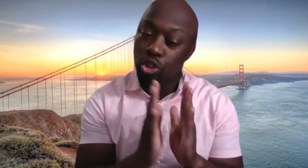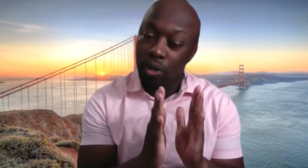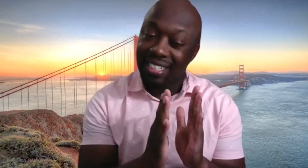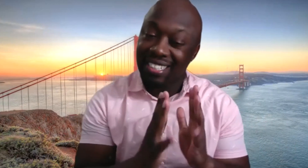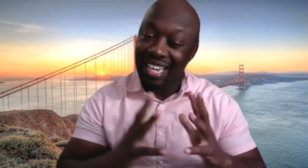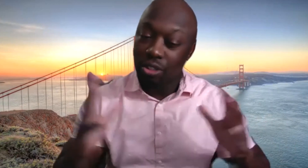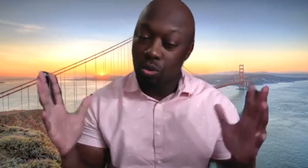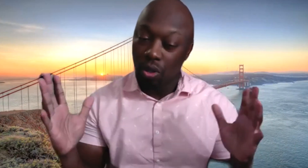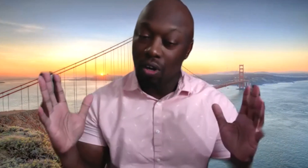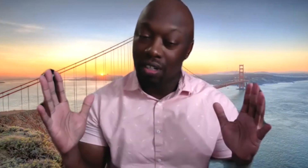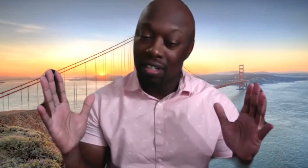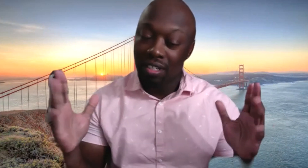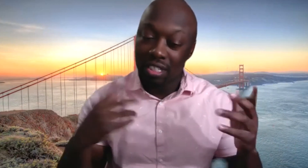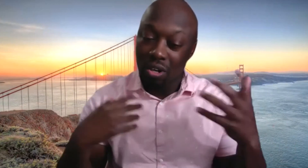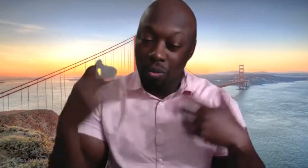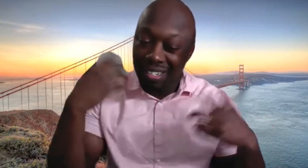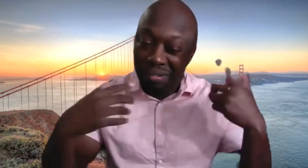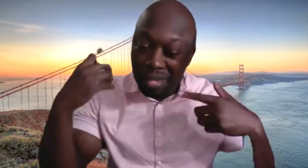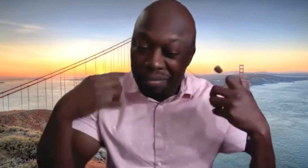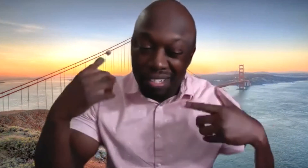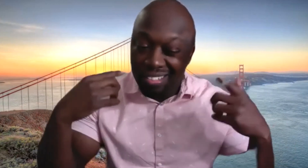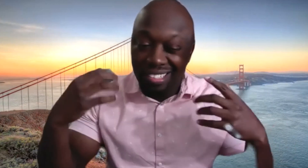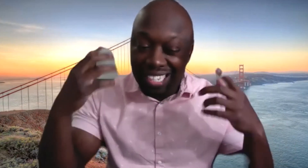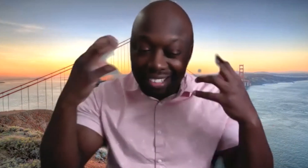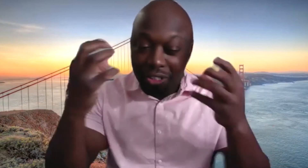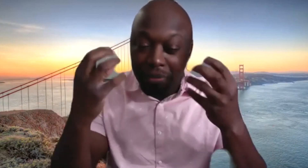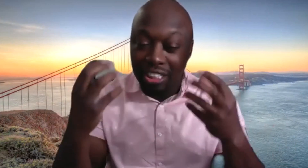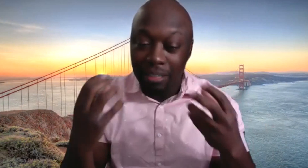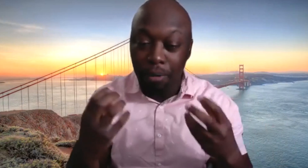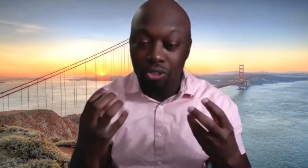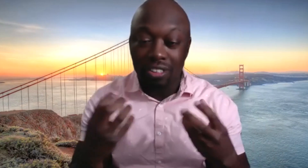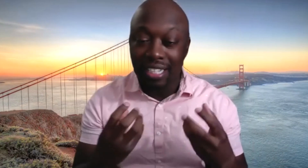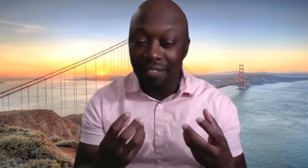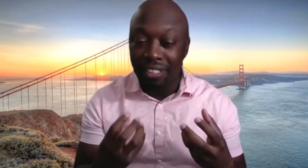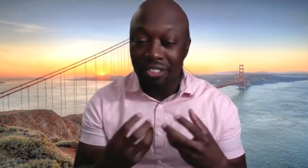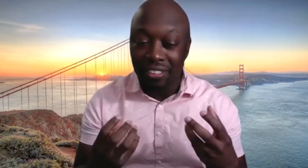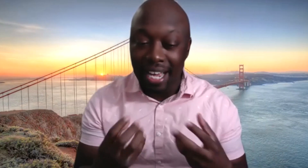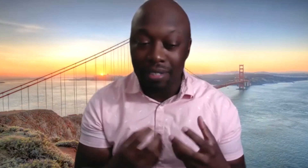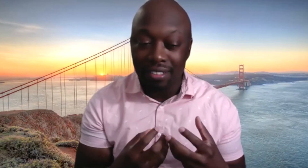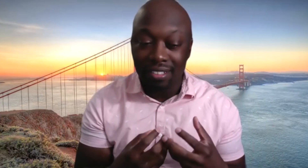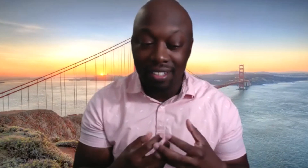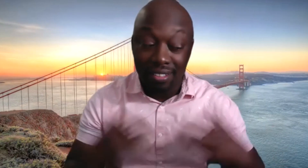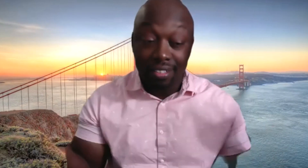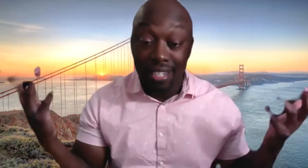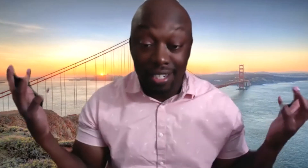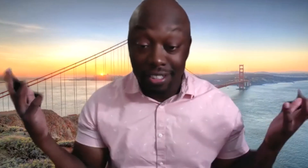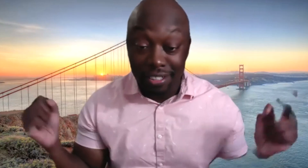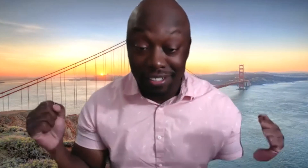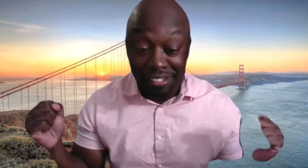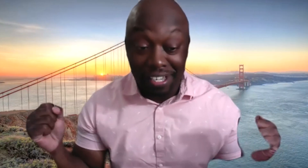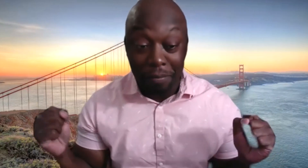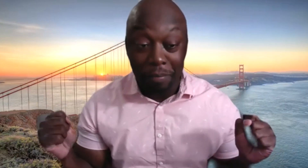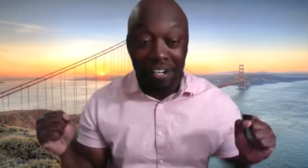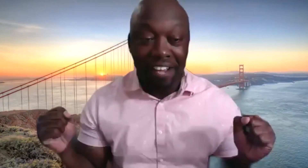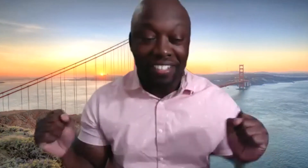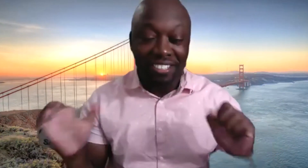it's short, it's not too long, because you don't want the baby to get so much exposure to television or tablets. This day and age,